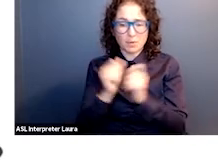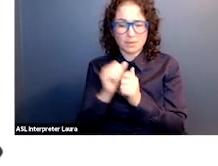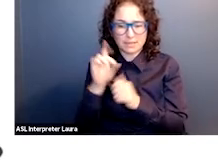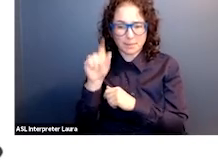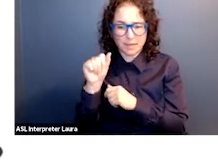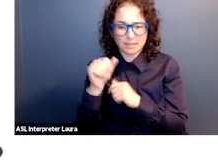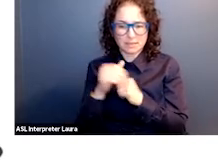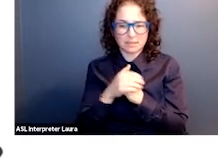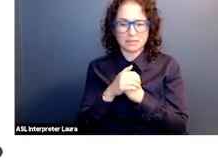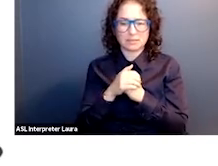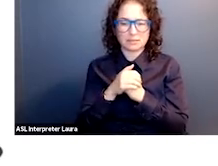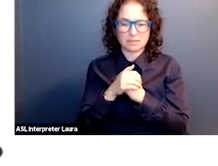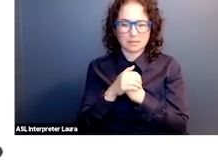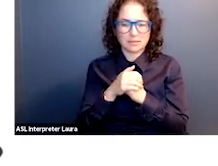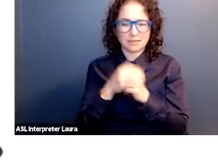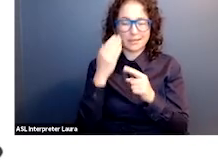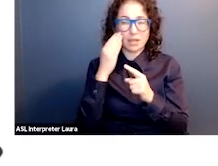disabilities involvement.